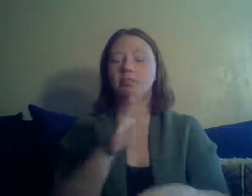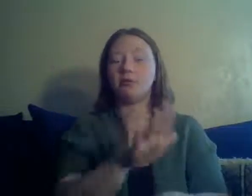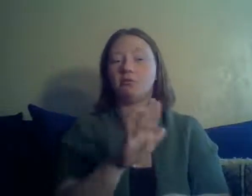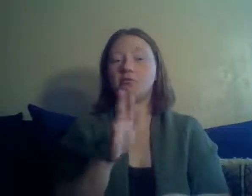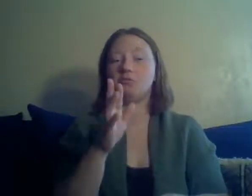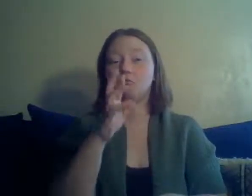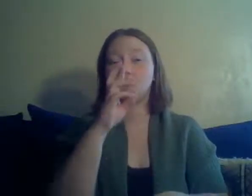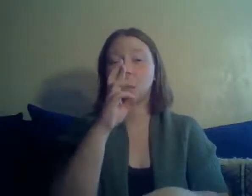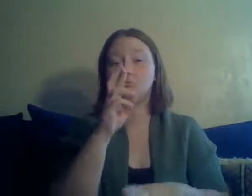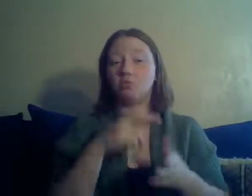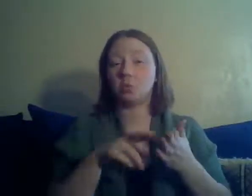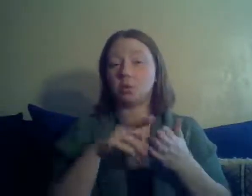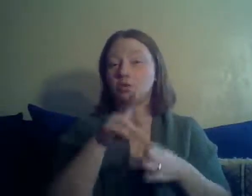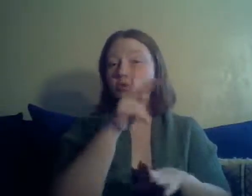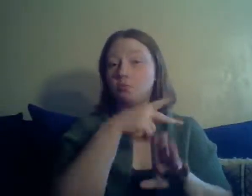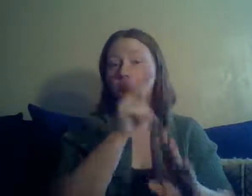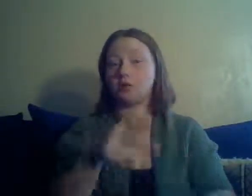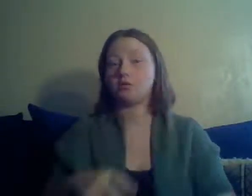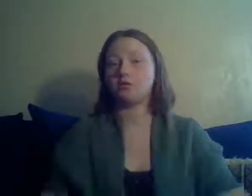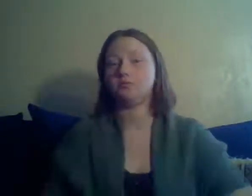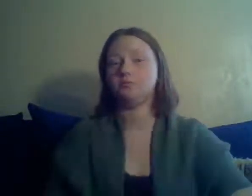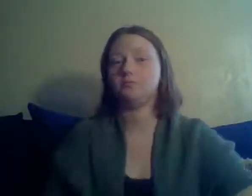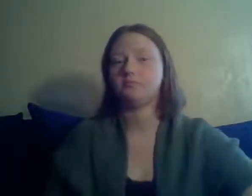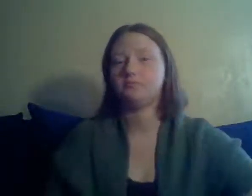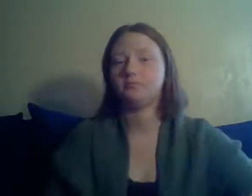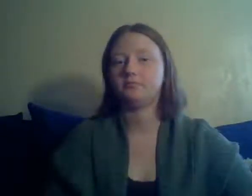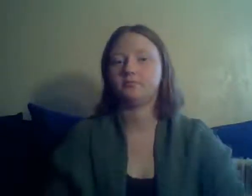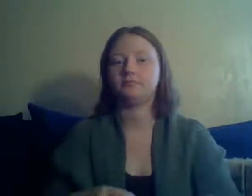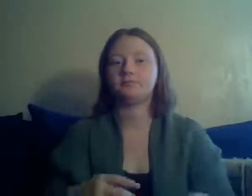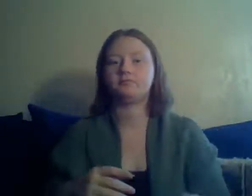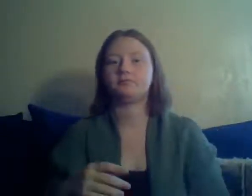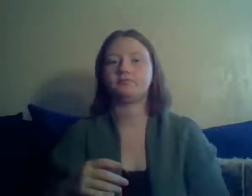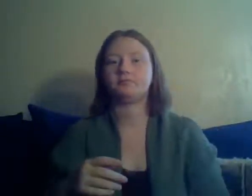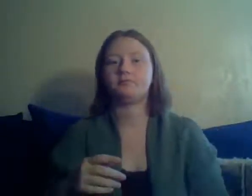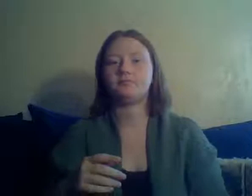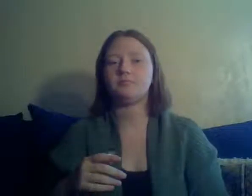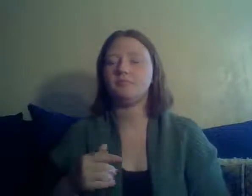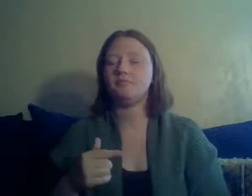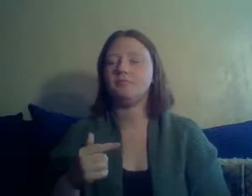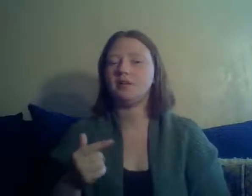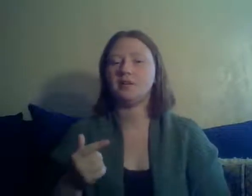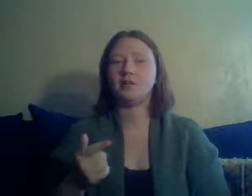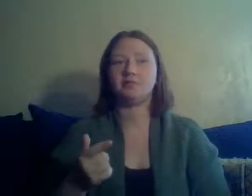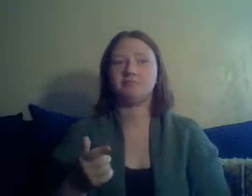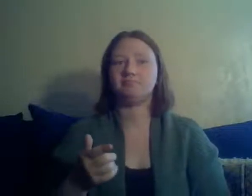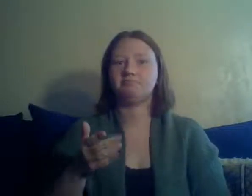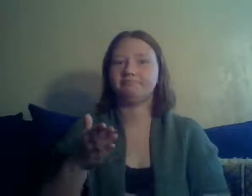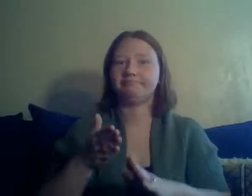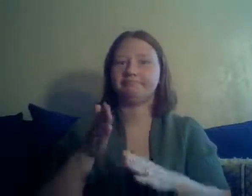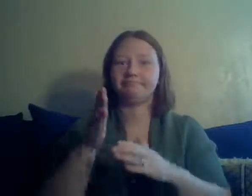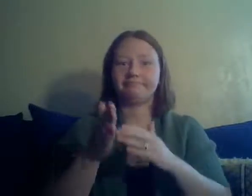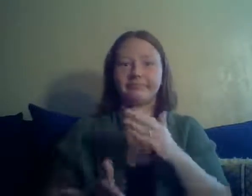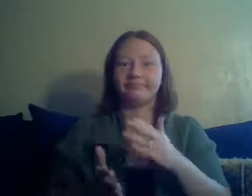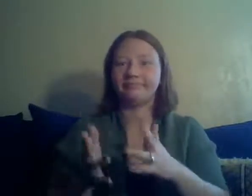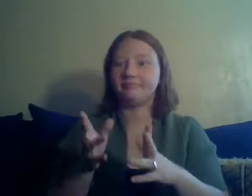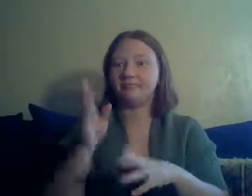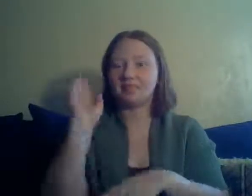So in that 3-week period after his lecture, we did all kinds of different research, reading and writing assignments, which